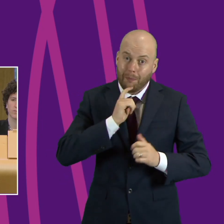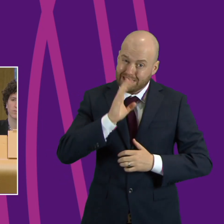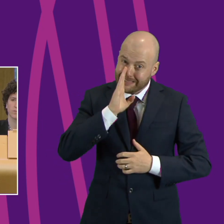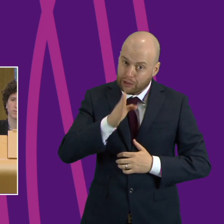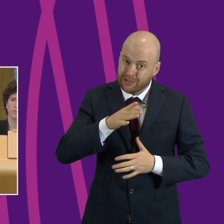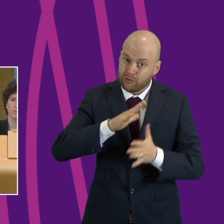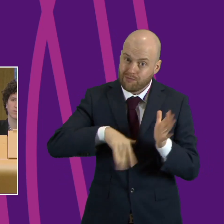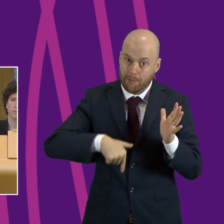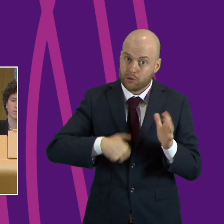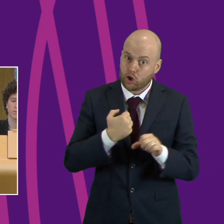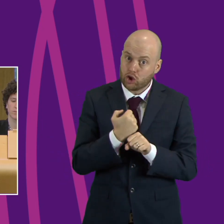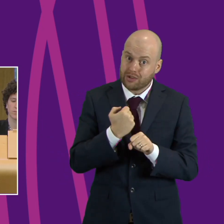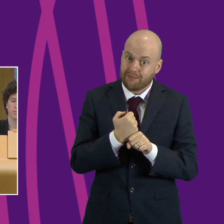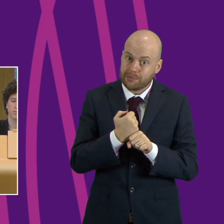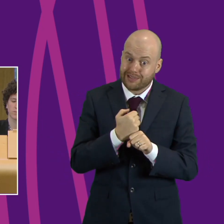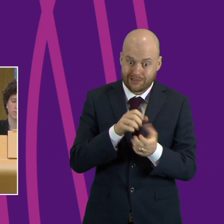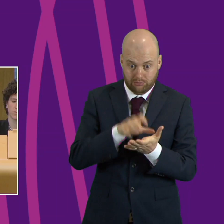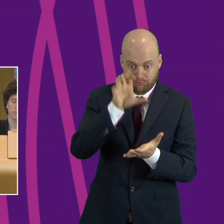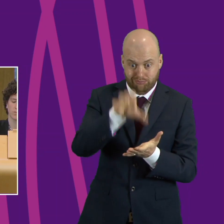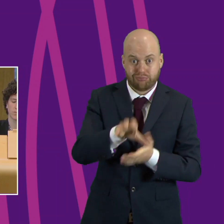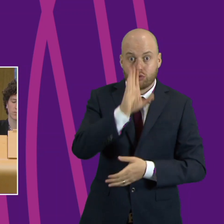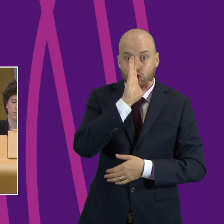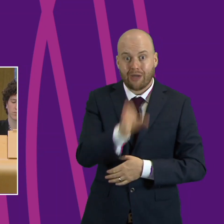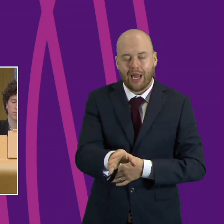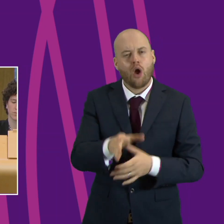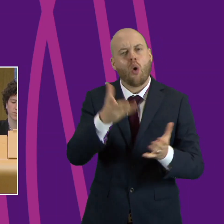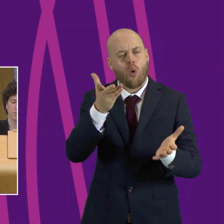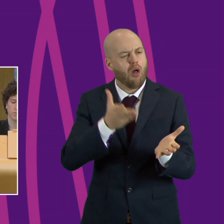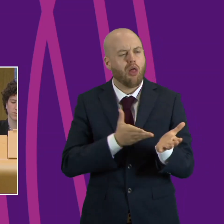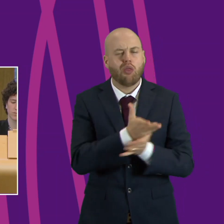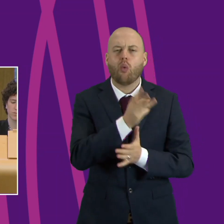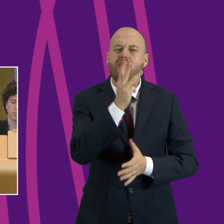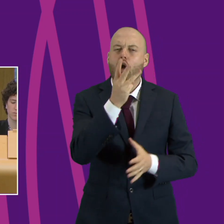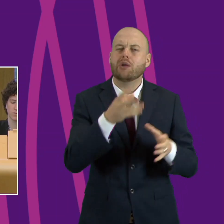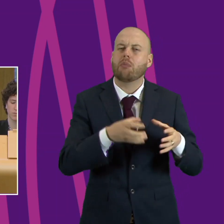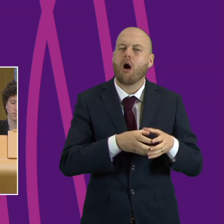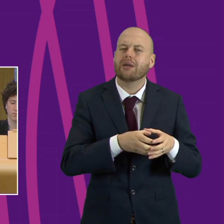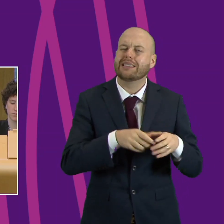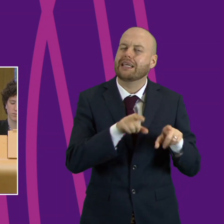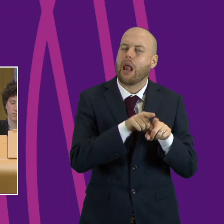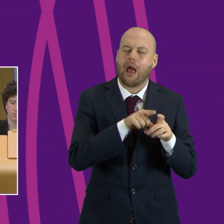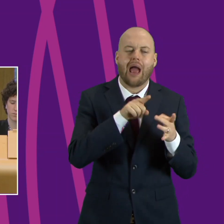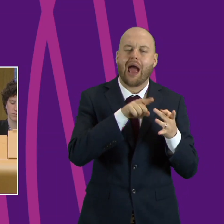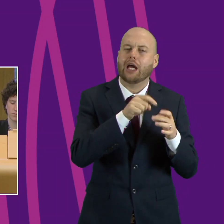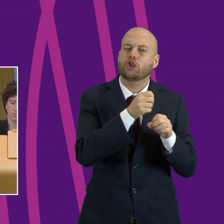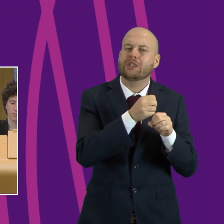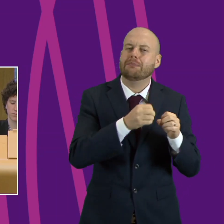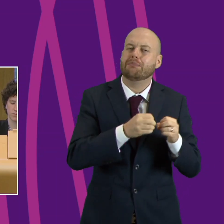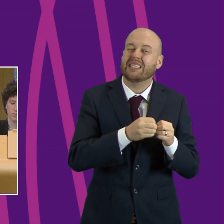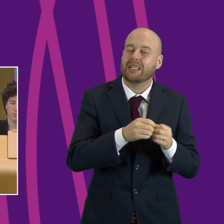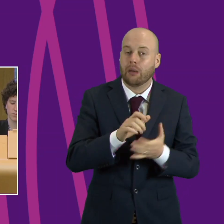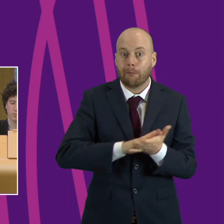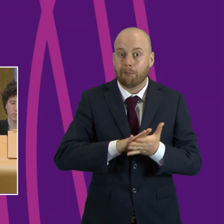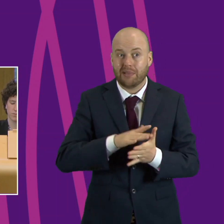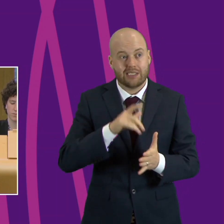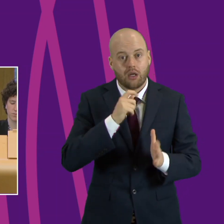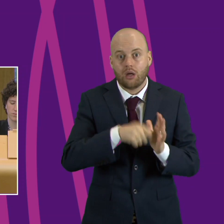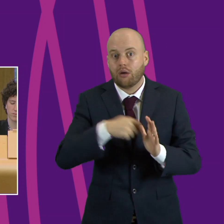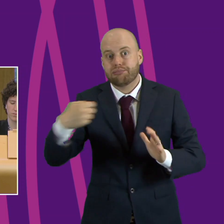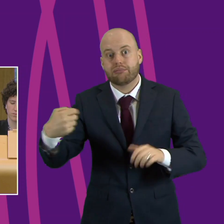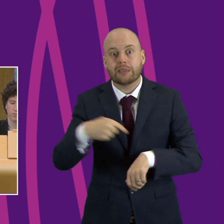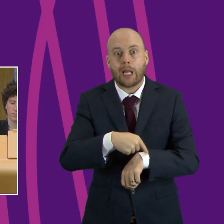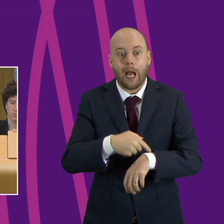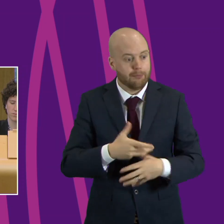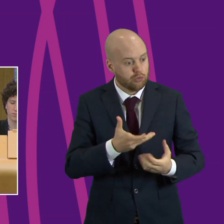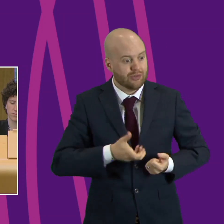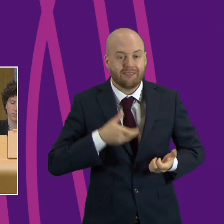to the hospices rather than through third parties like the IGBs, which would slow it down and possibly put it at risk of